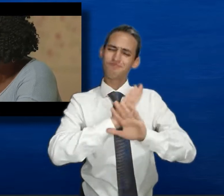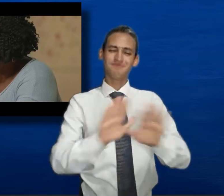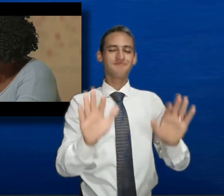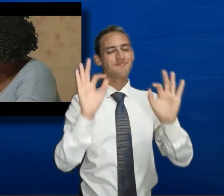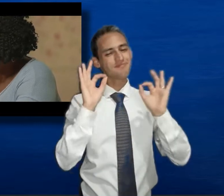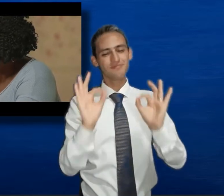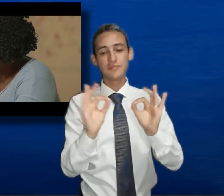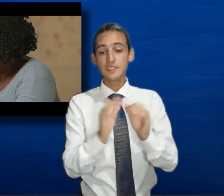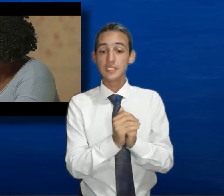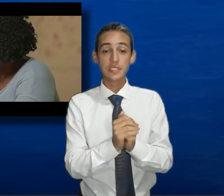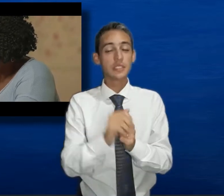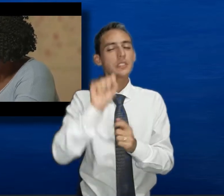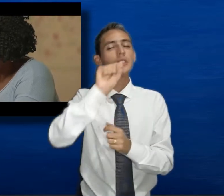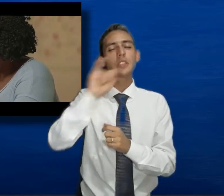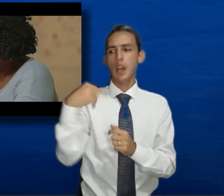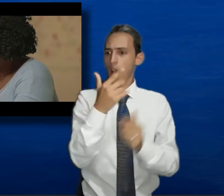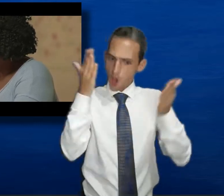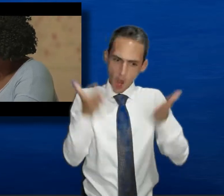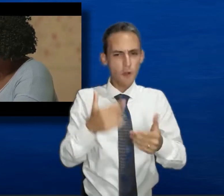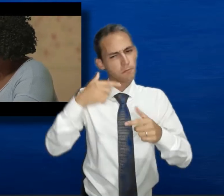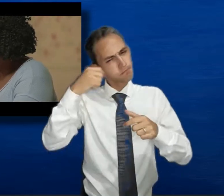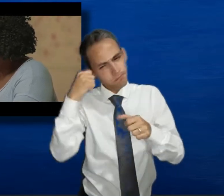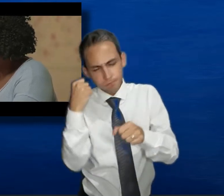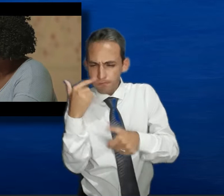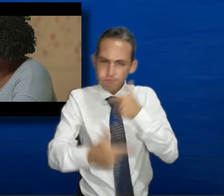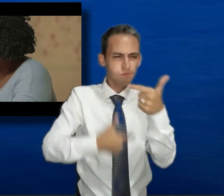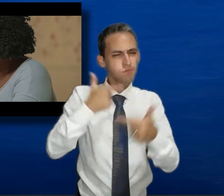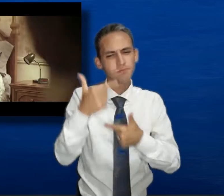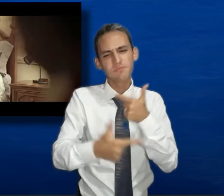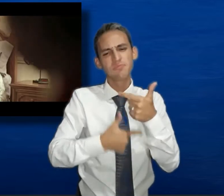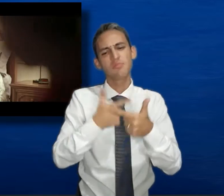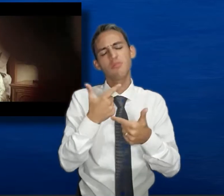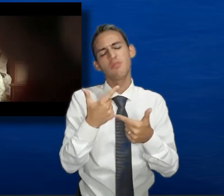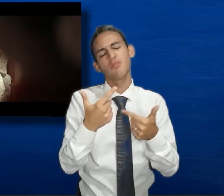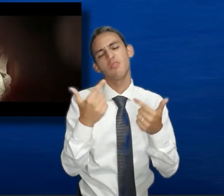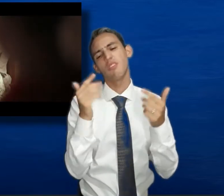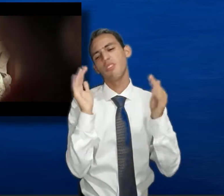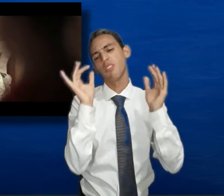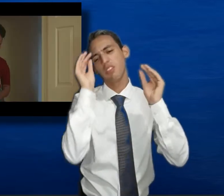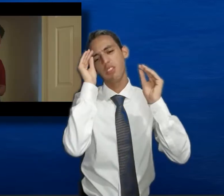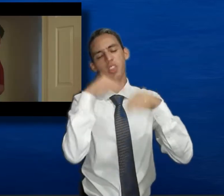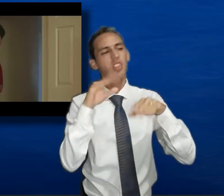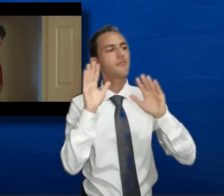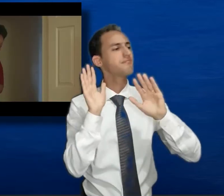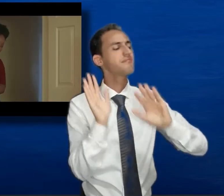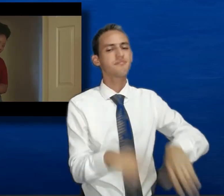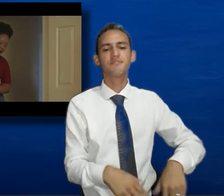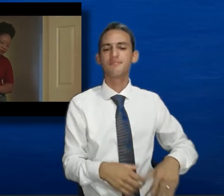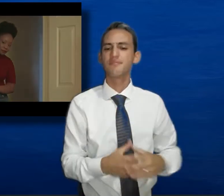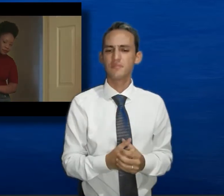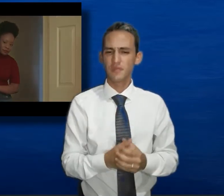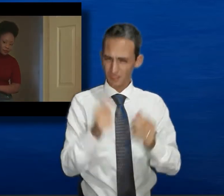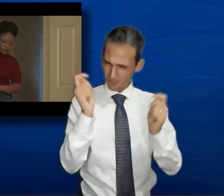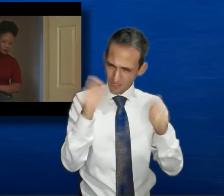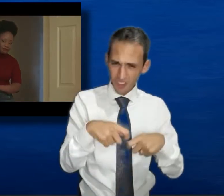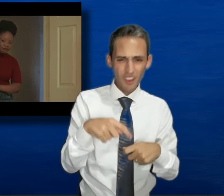not so, all is right. Why should we